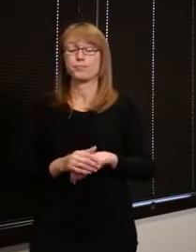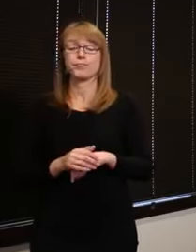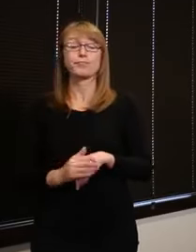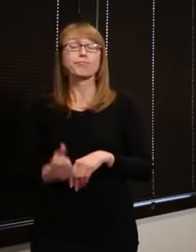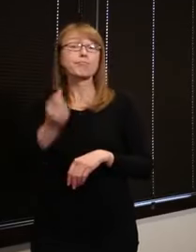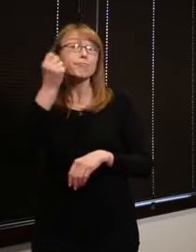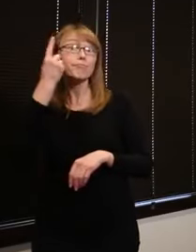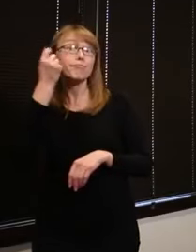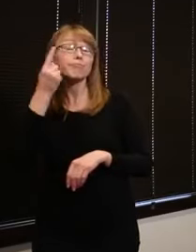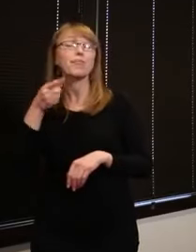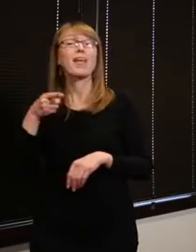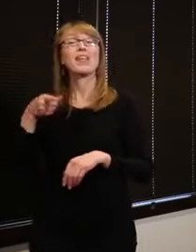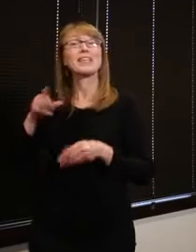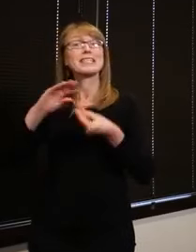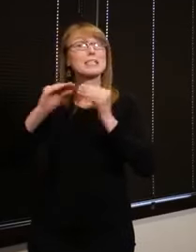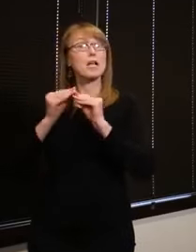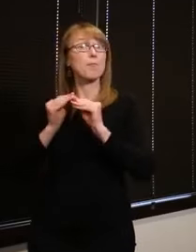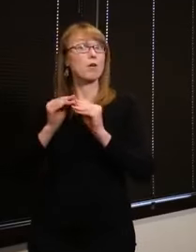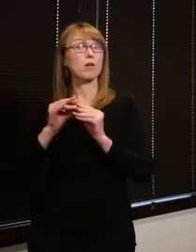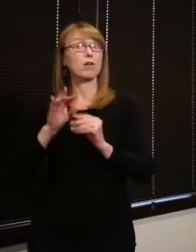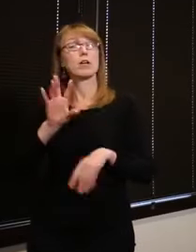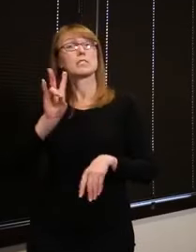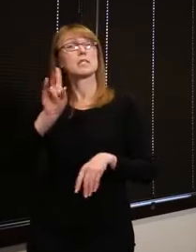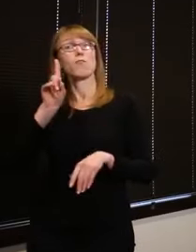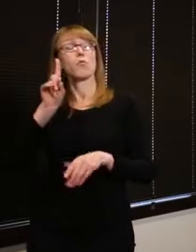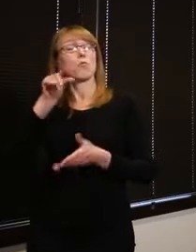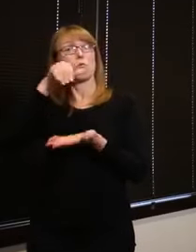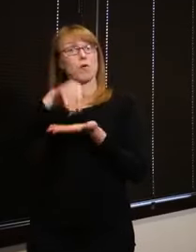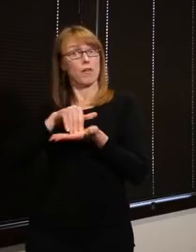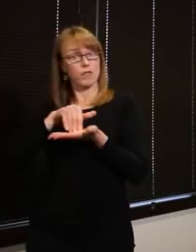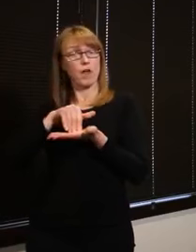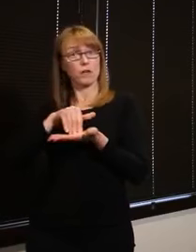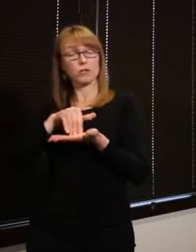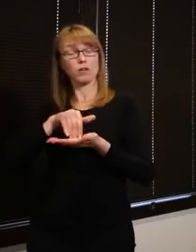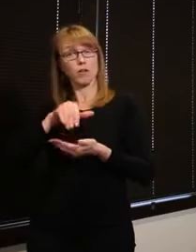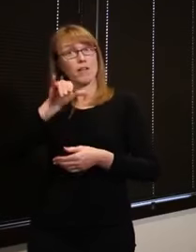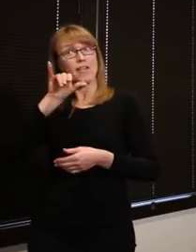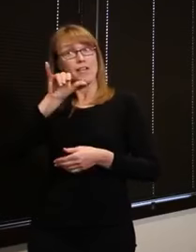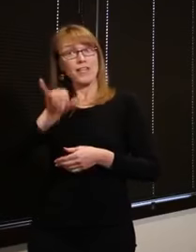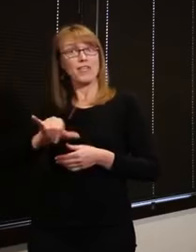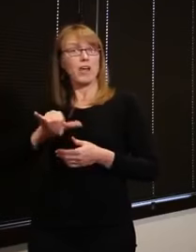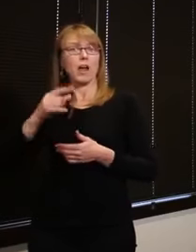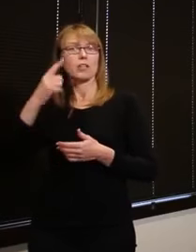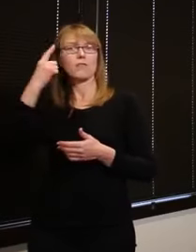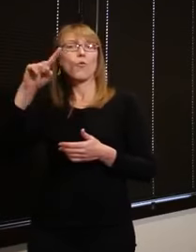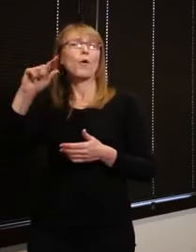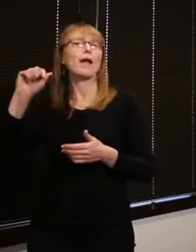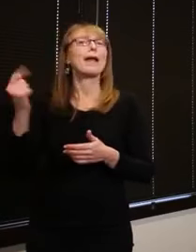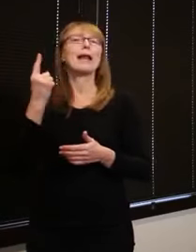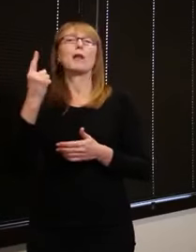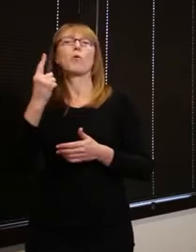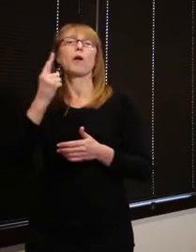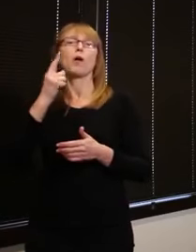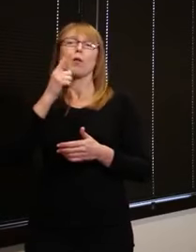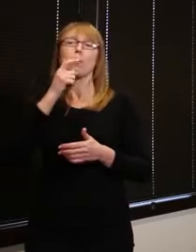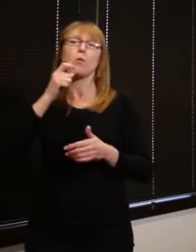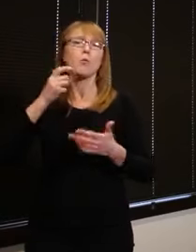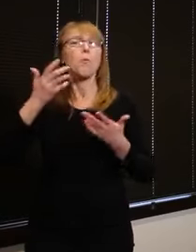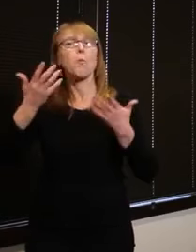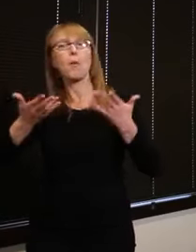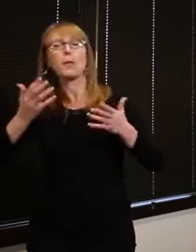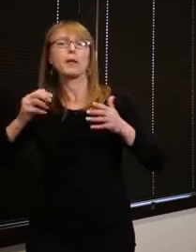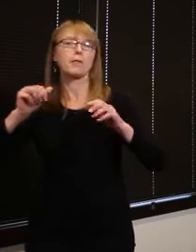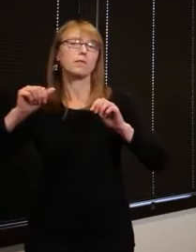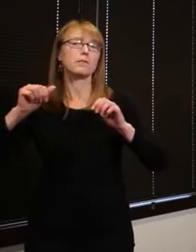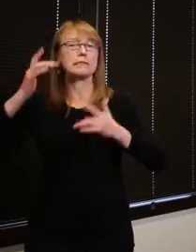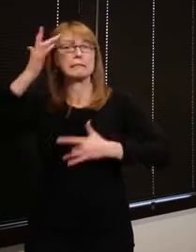any symptoms but were still infected, people with mild symptoms that never went and got tested, and people that did go and